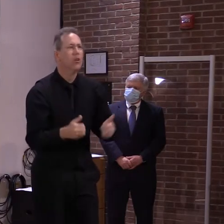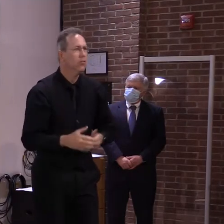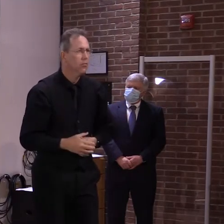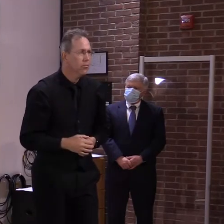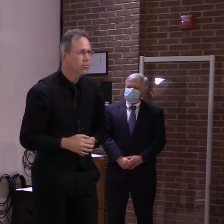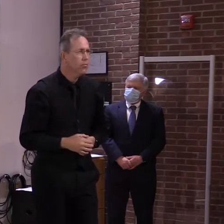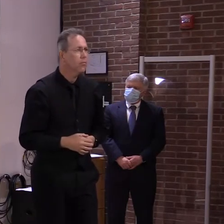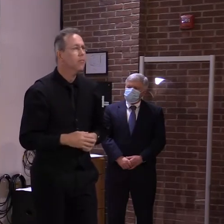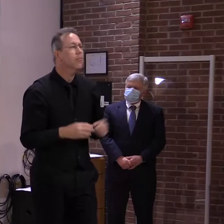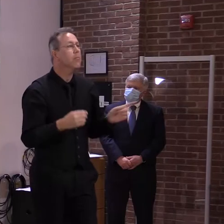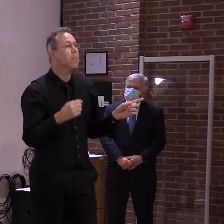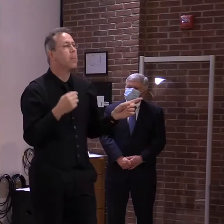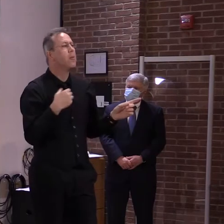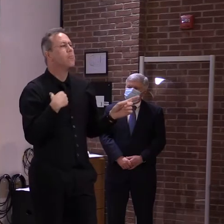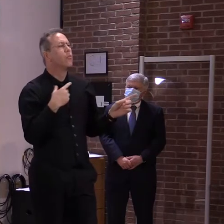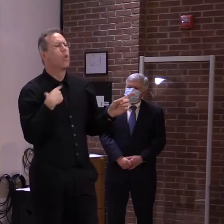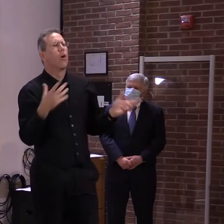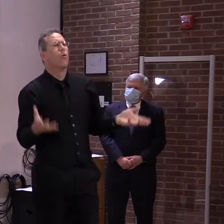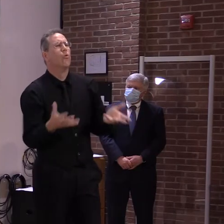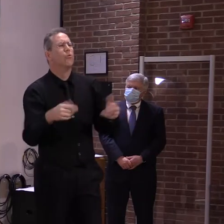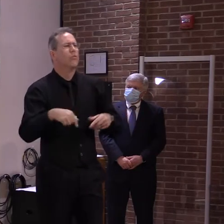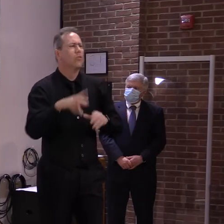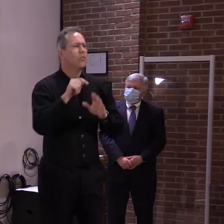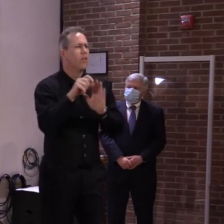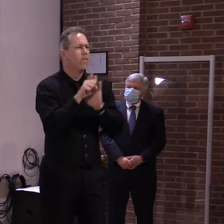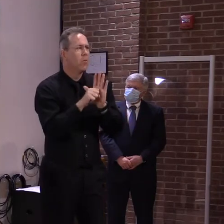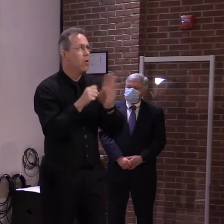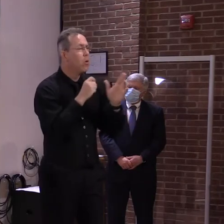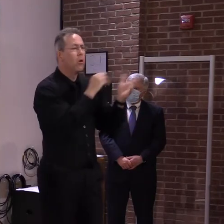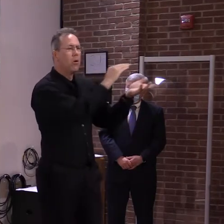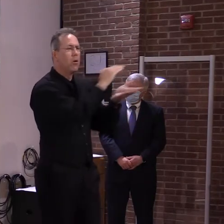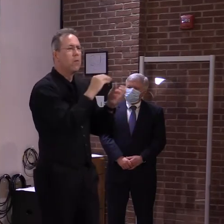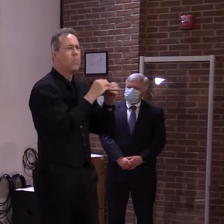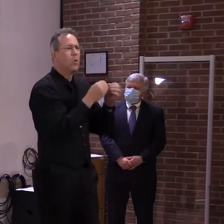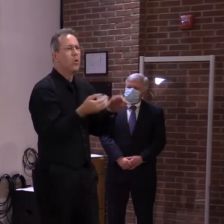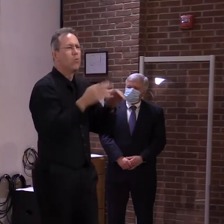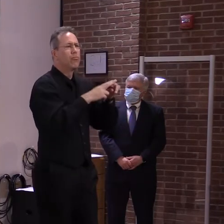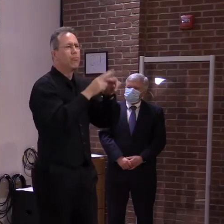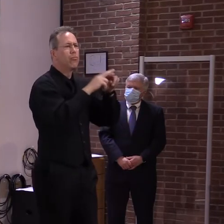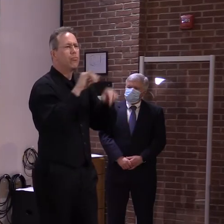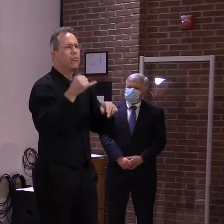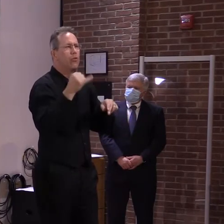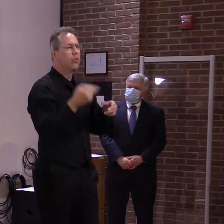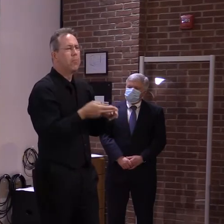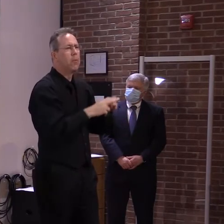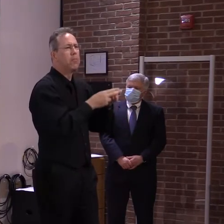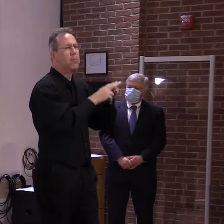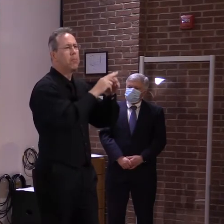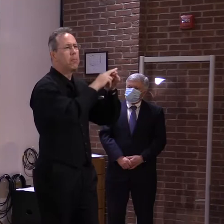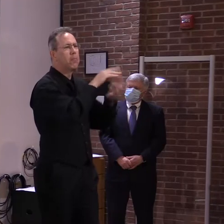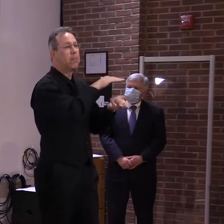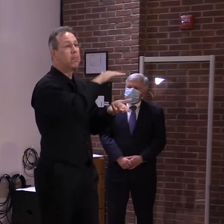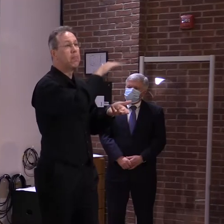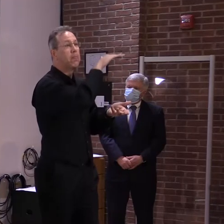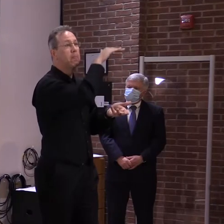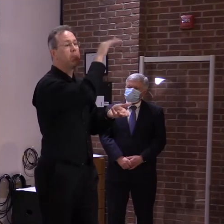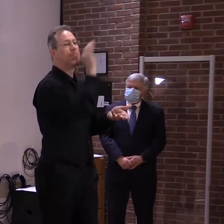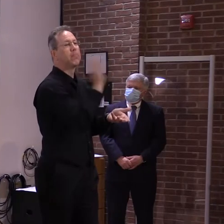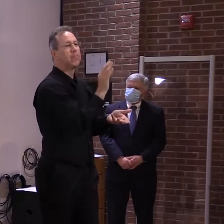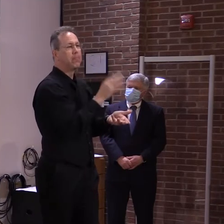will increase as the weeks move forward. It has to do with a facility in Baltimore that hasn't been